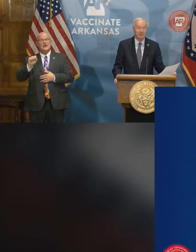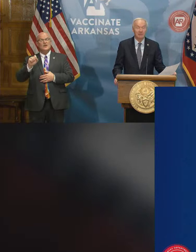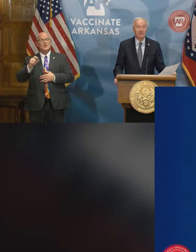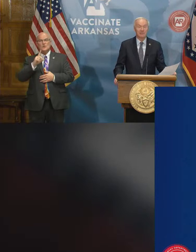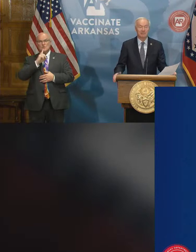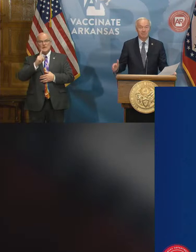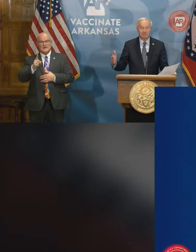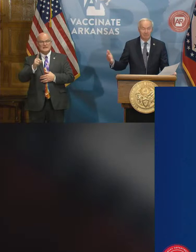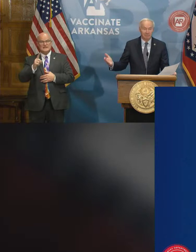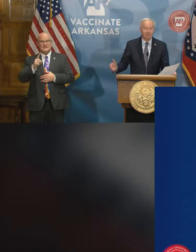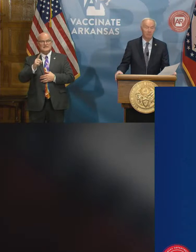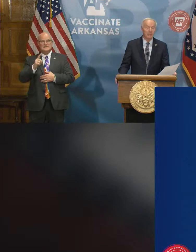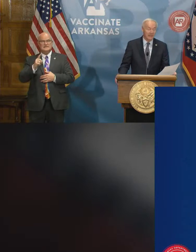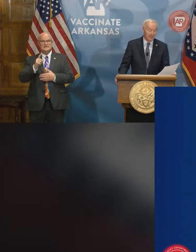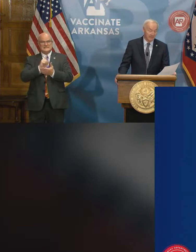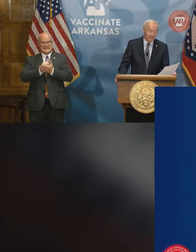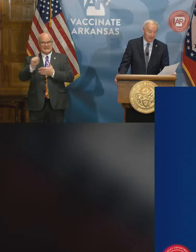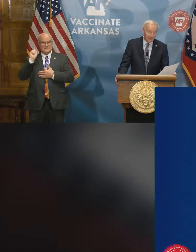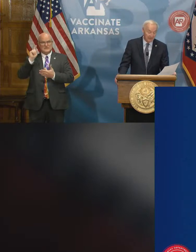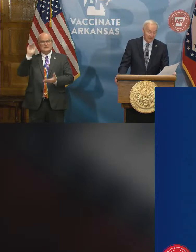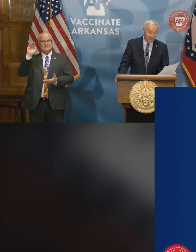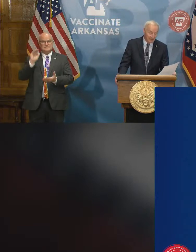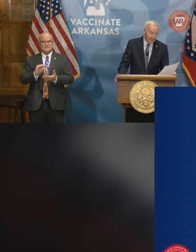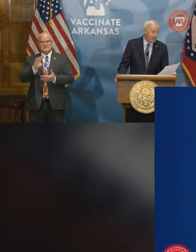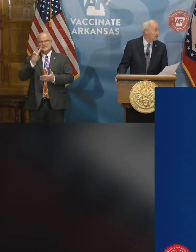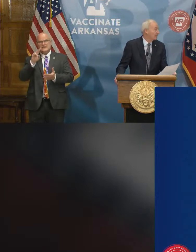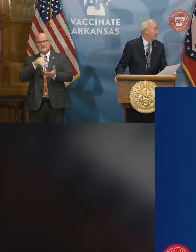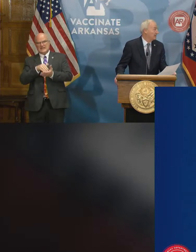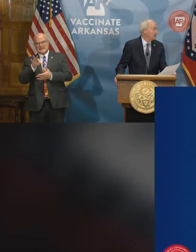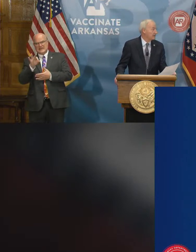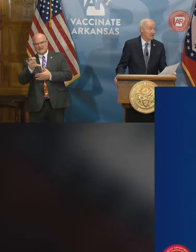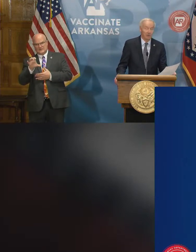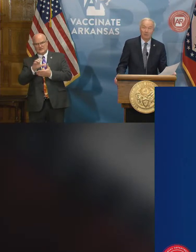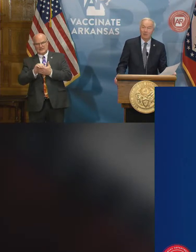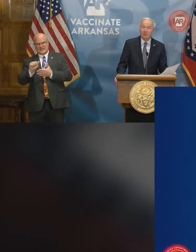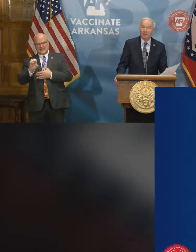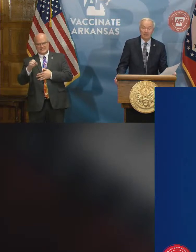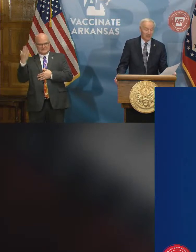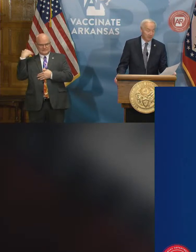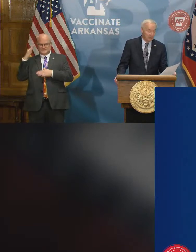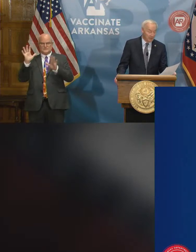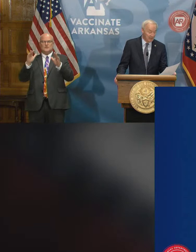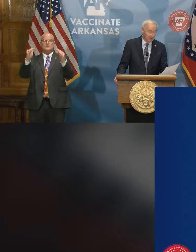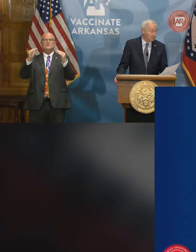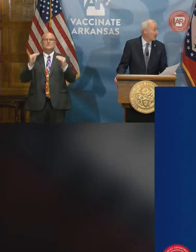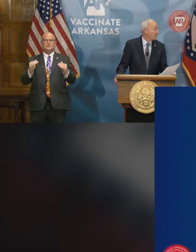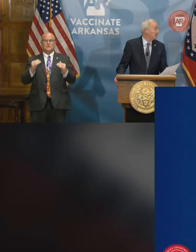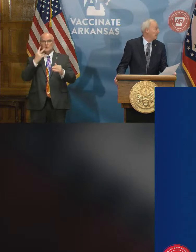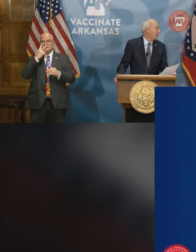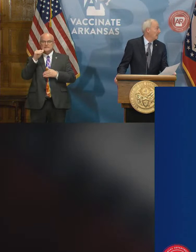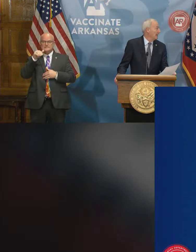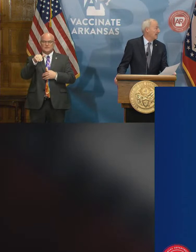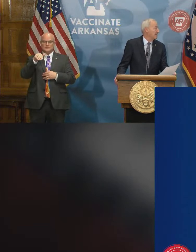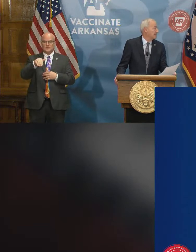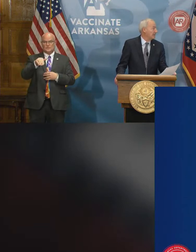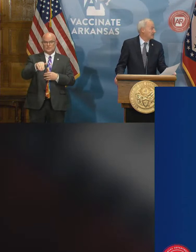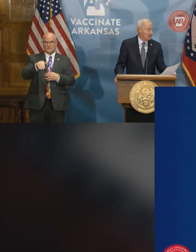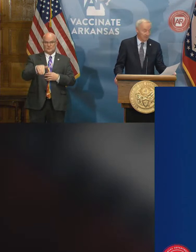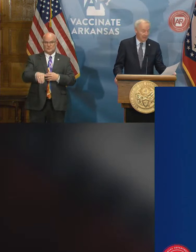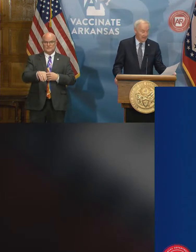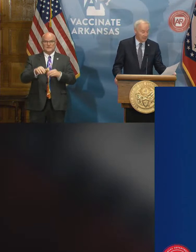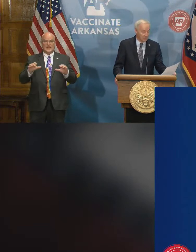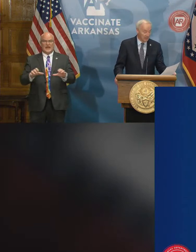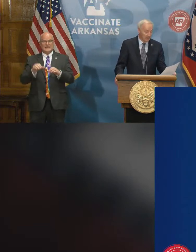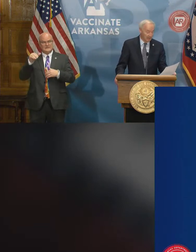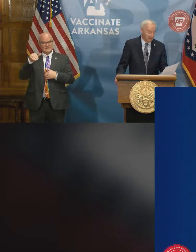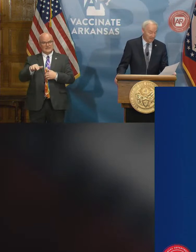from the previous week of 7,900 cases. So we continue to see the drop. Active cases